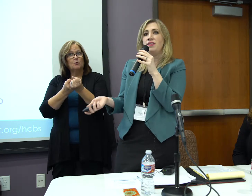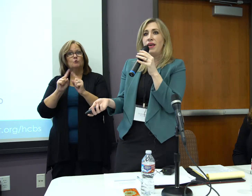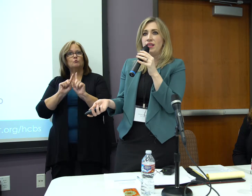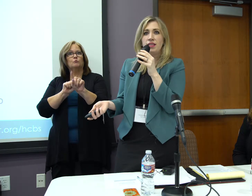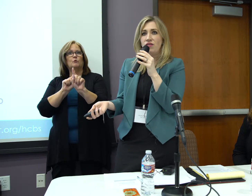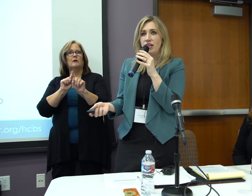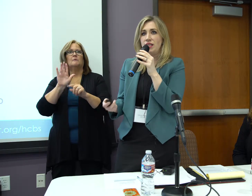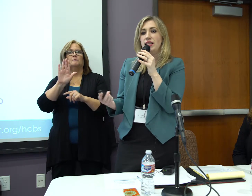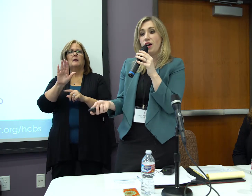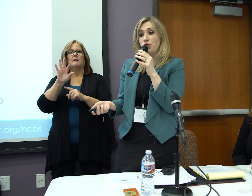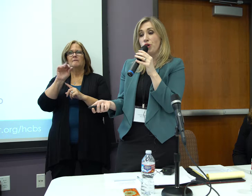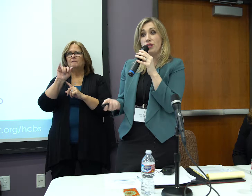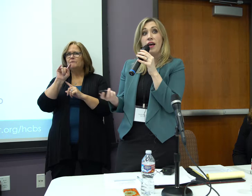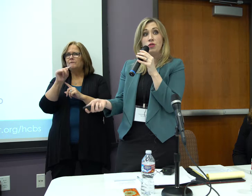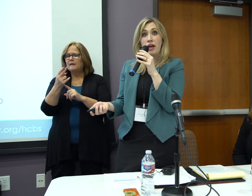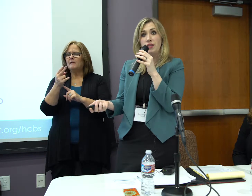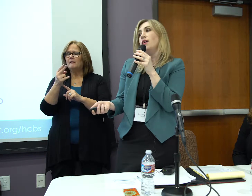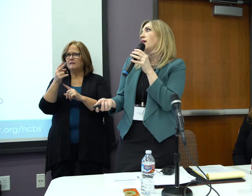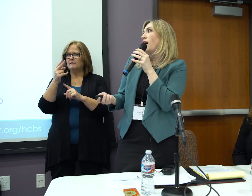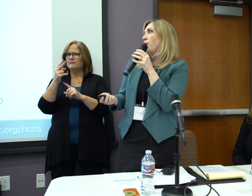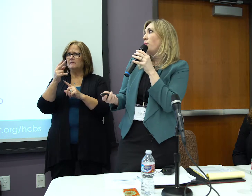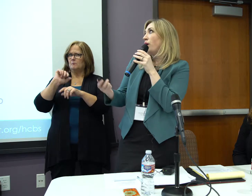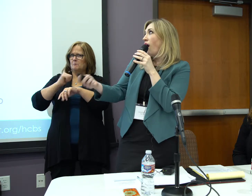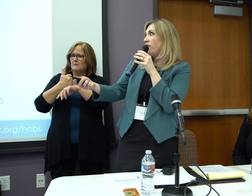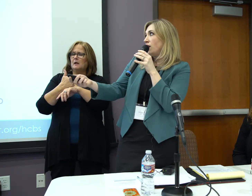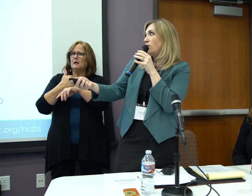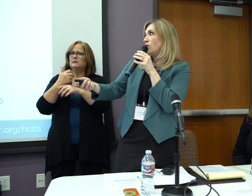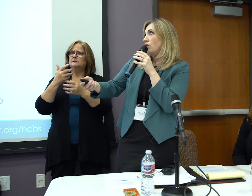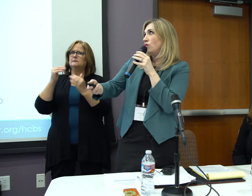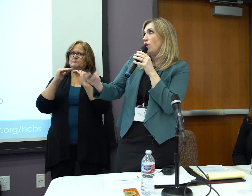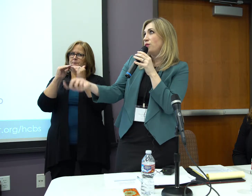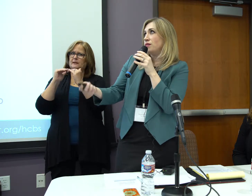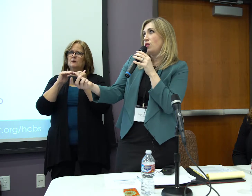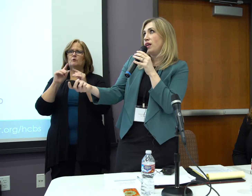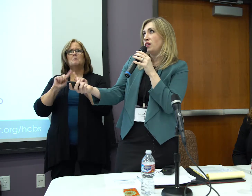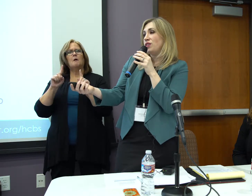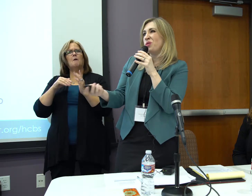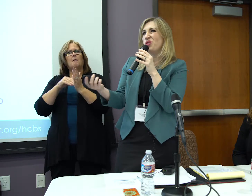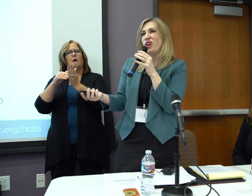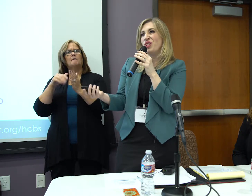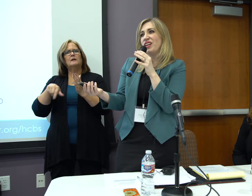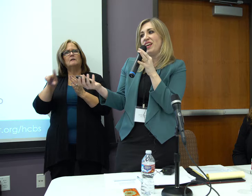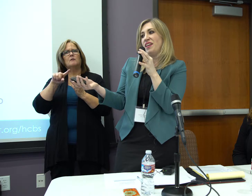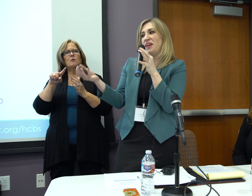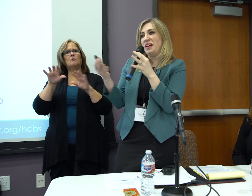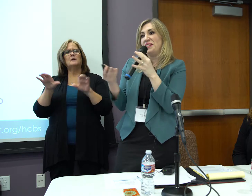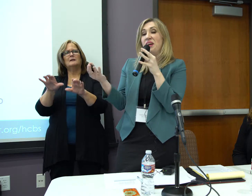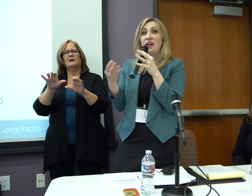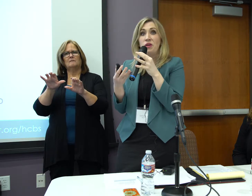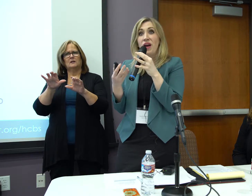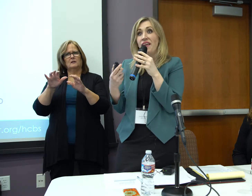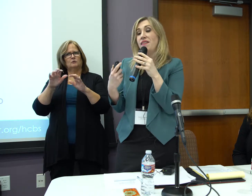attend faith-based activities and to get out to church, and that's great. But often, those activities were structured in